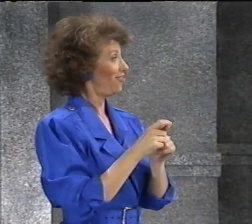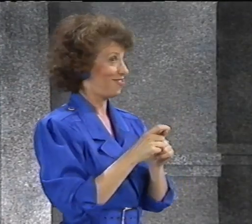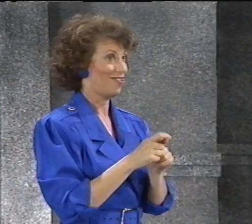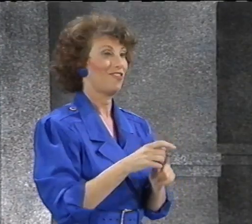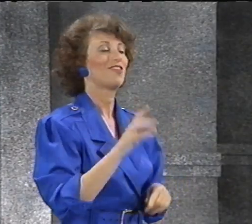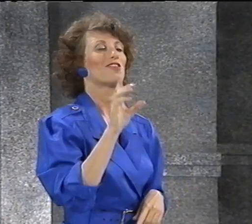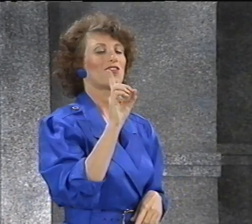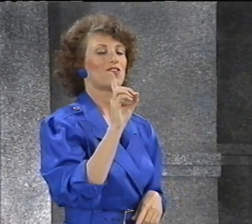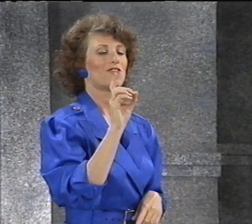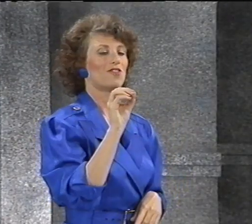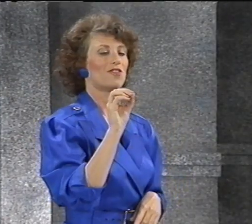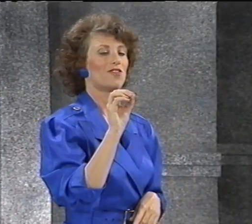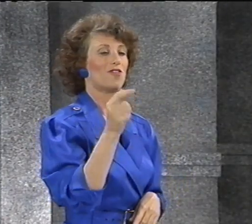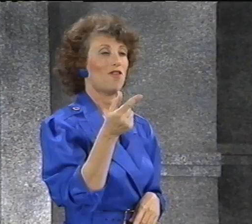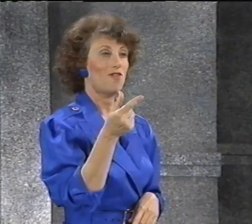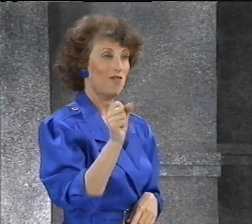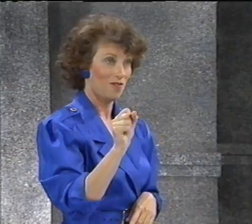And the last word.